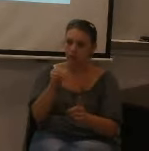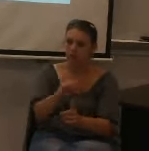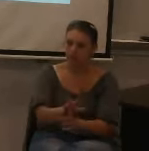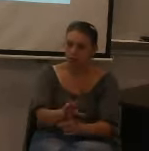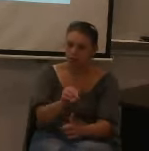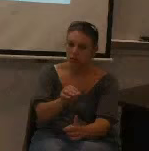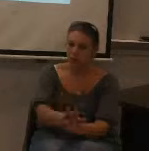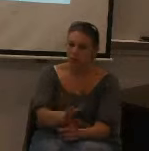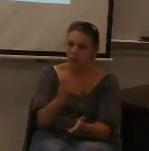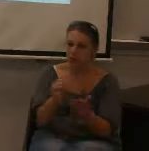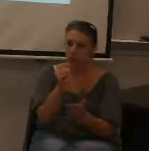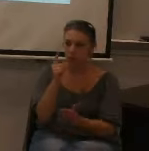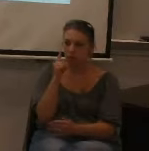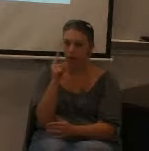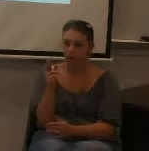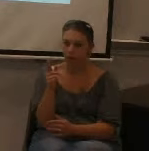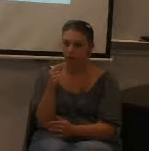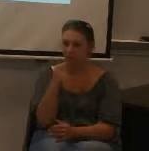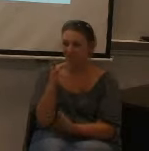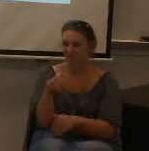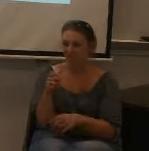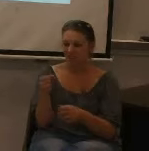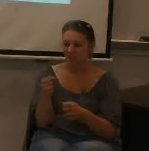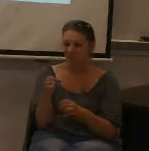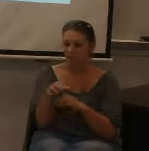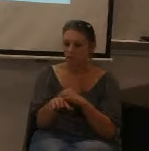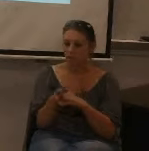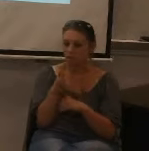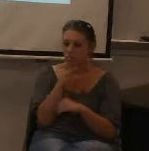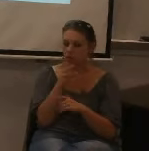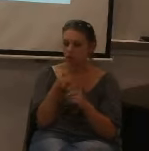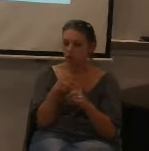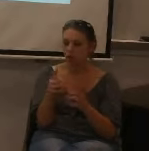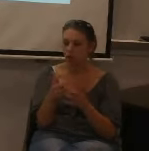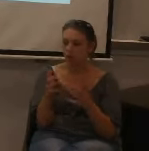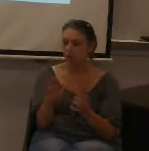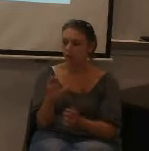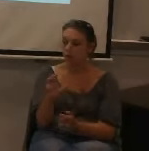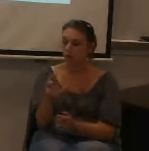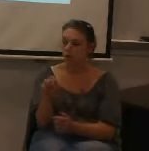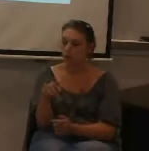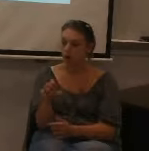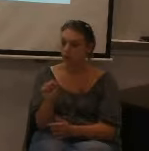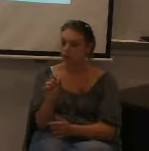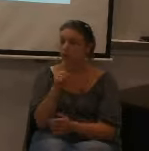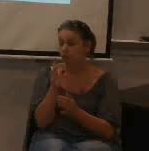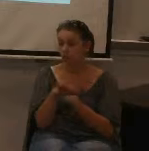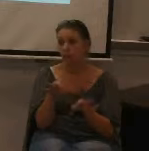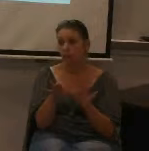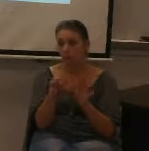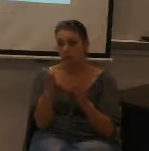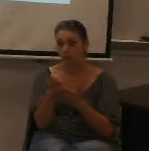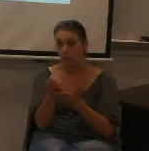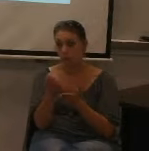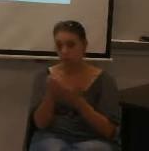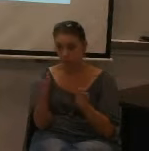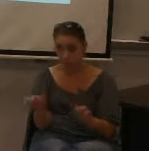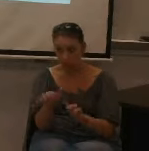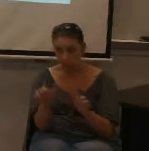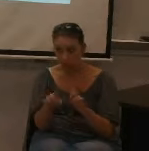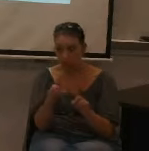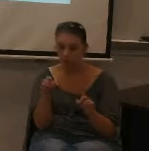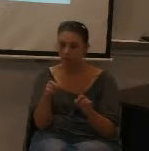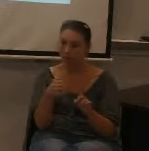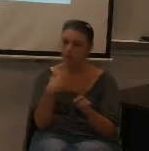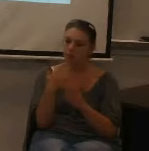not think of straight off. They say, oh, well, they're pumping water to water their crops, which is an important economic activity, but they